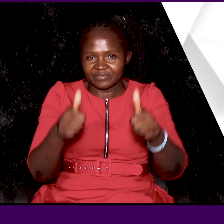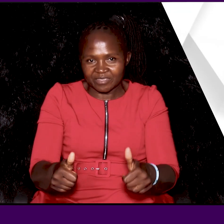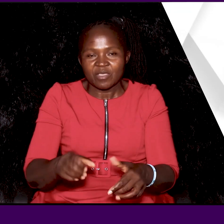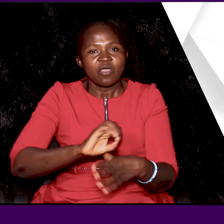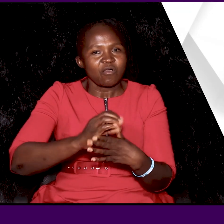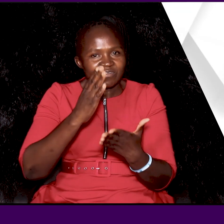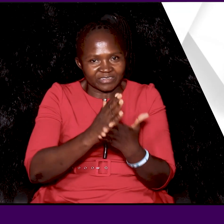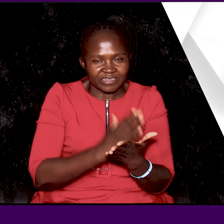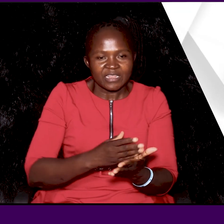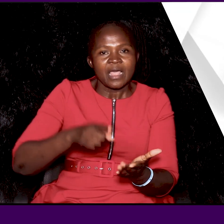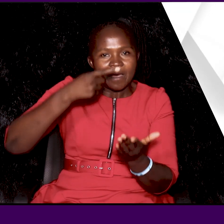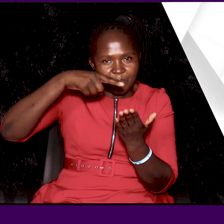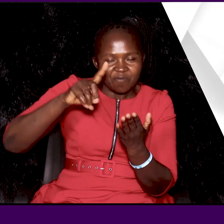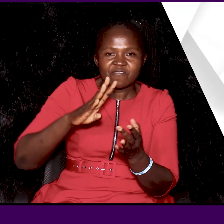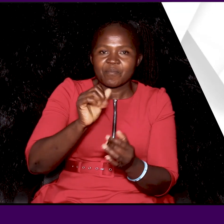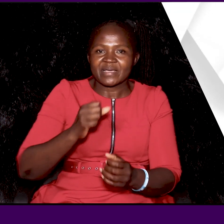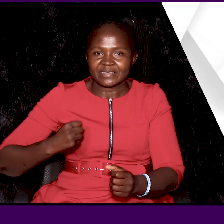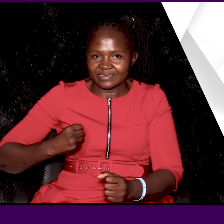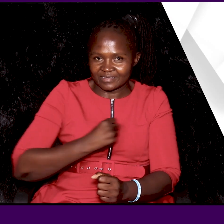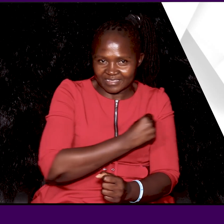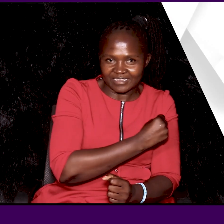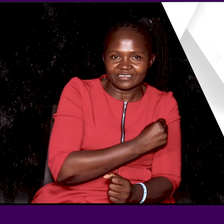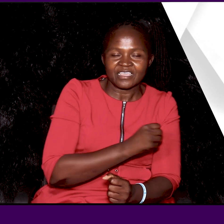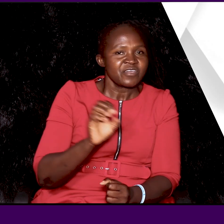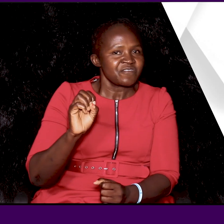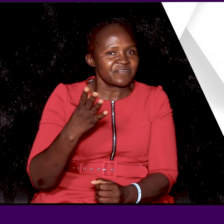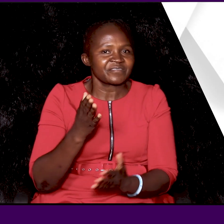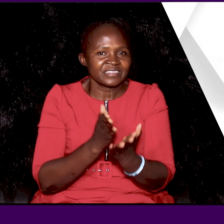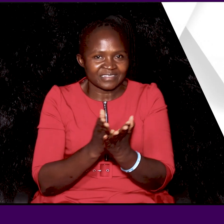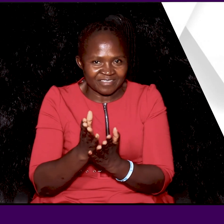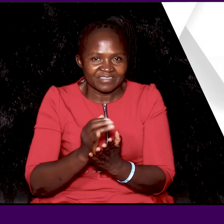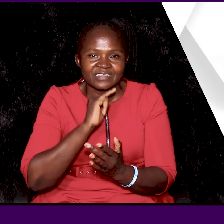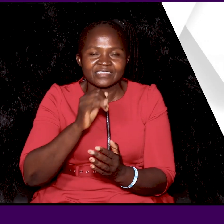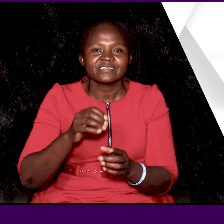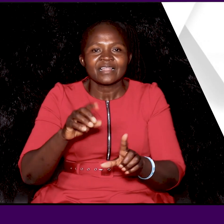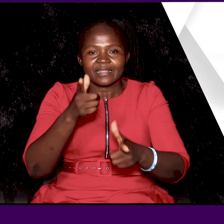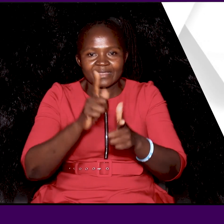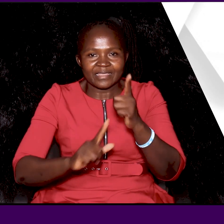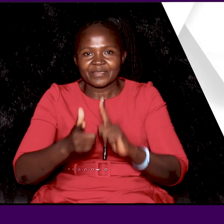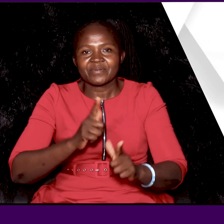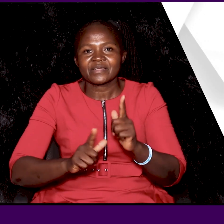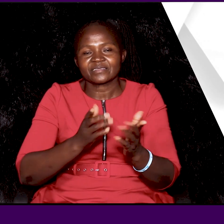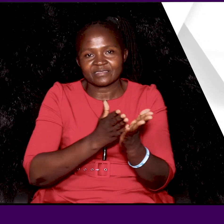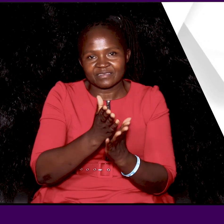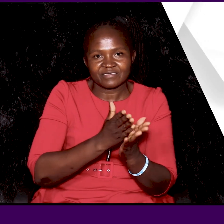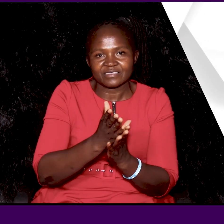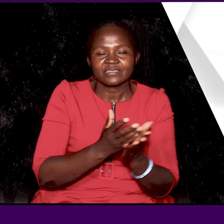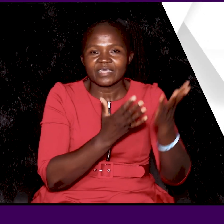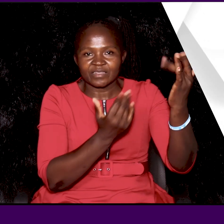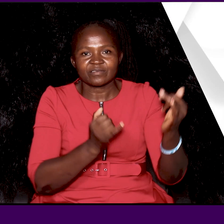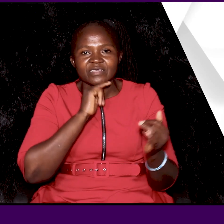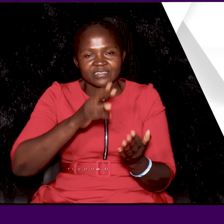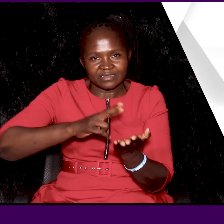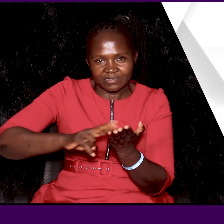or schedules approved by Senate. The fifth service is library services. The requirement